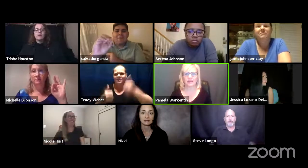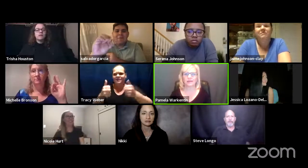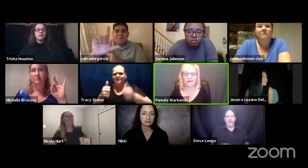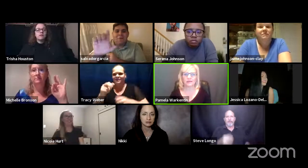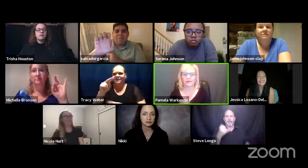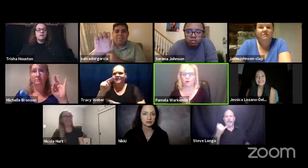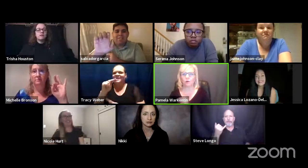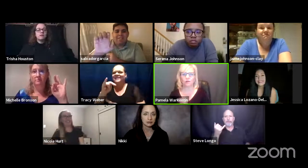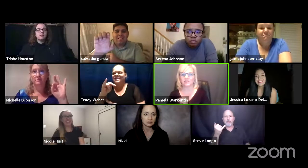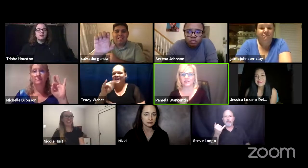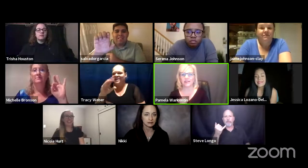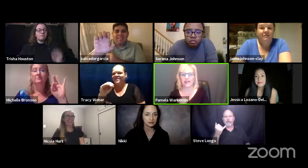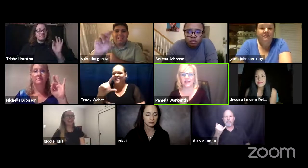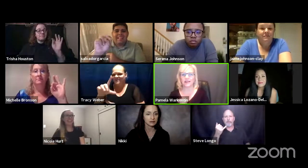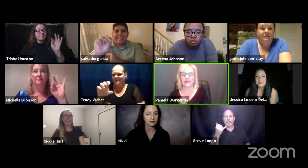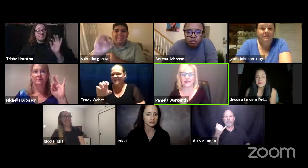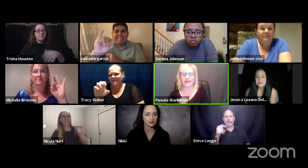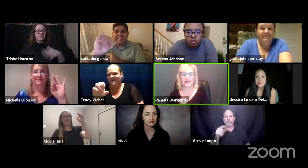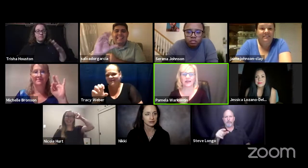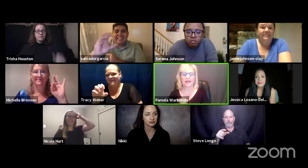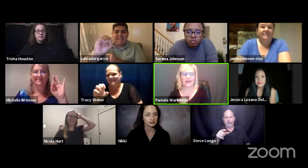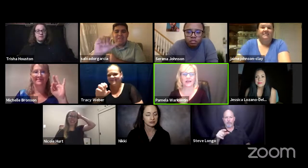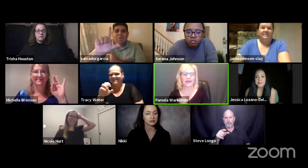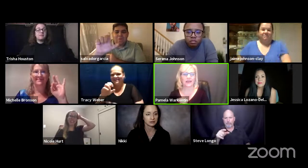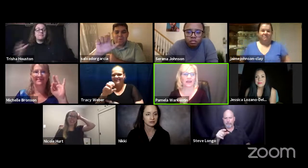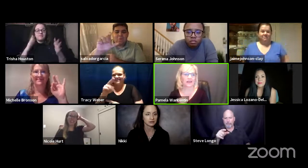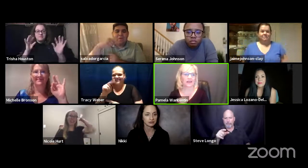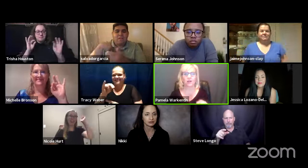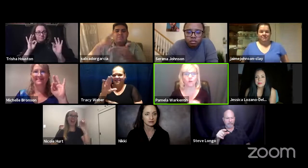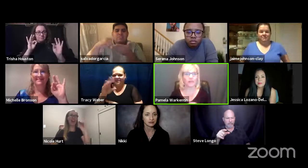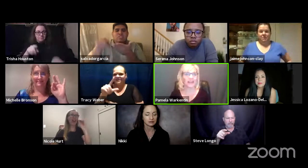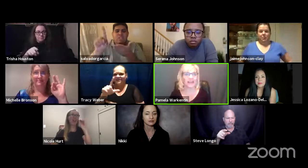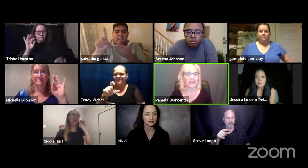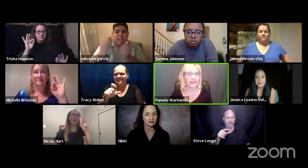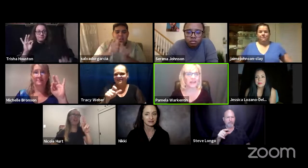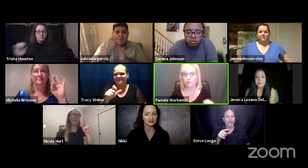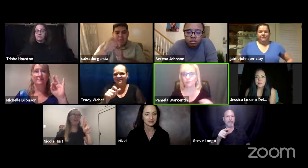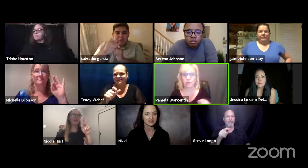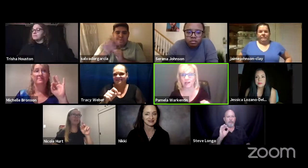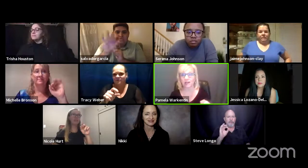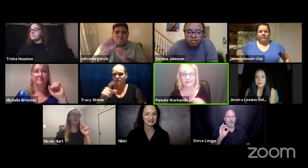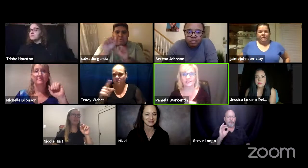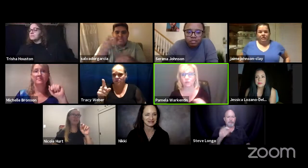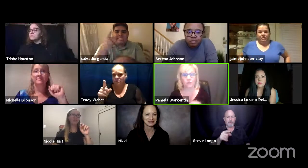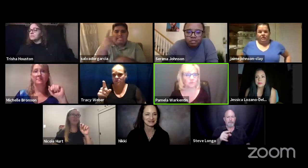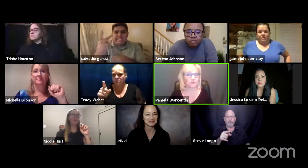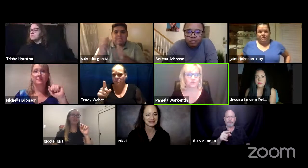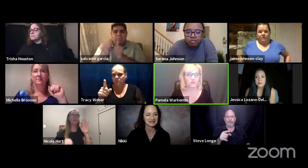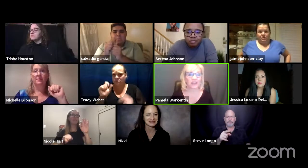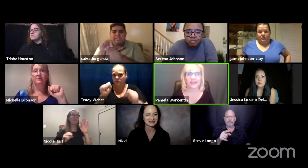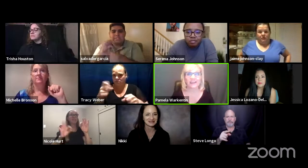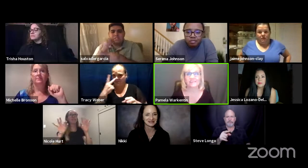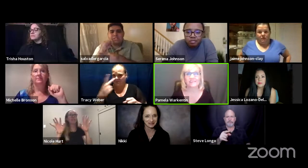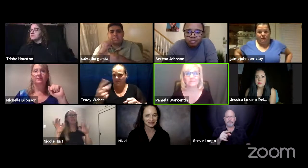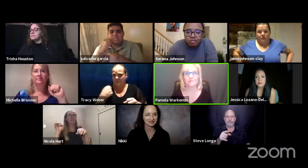And Nicole is indicating it gets confusing with Nicole and Nikki and who's talking, and several people are signing at the same